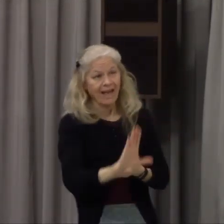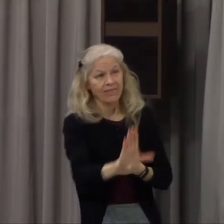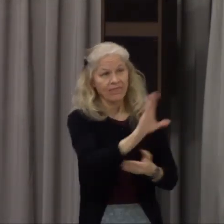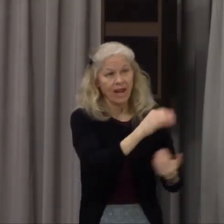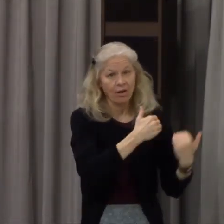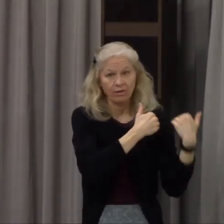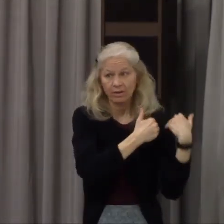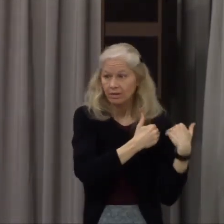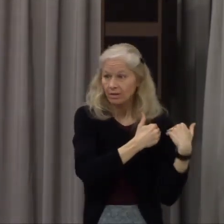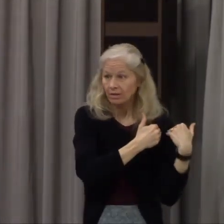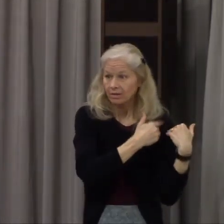with.